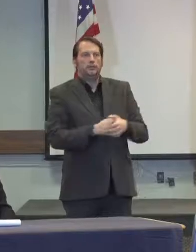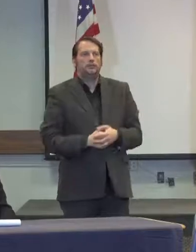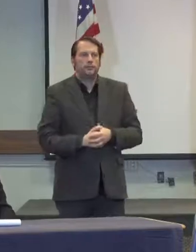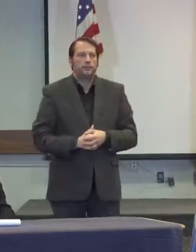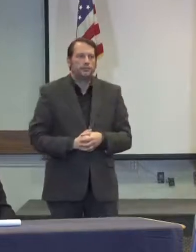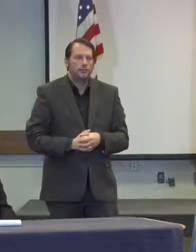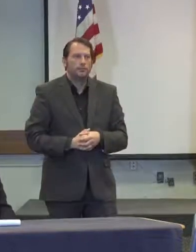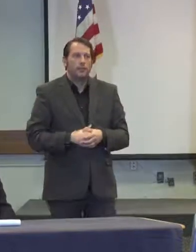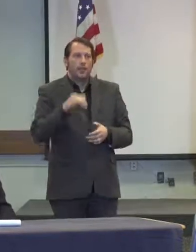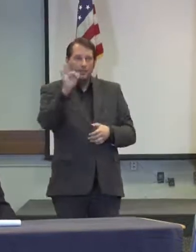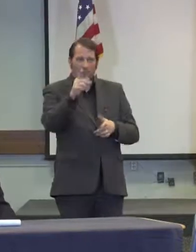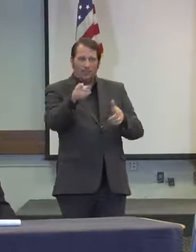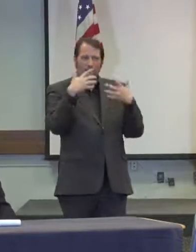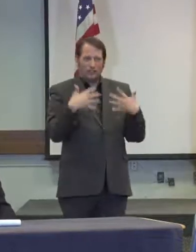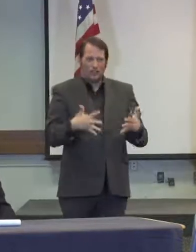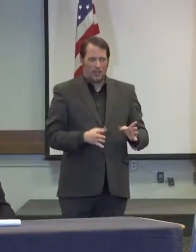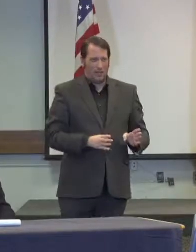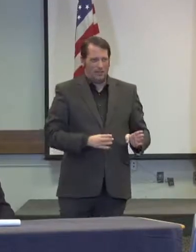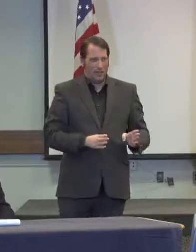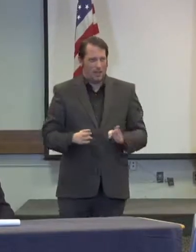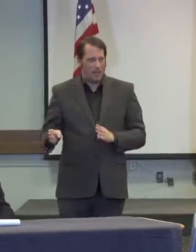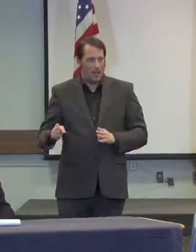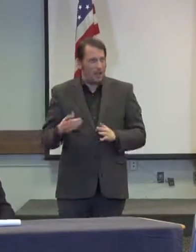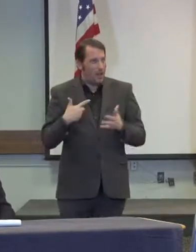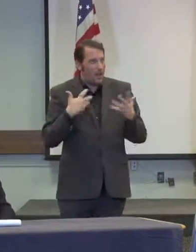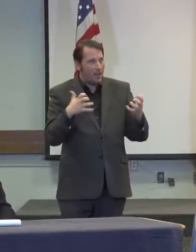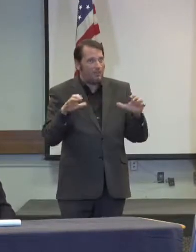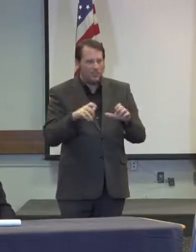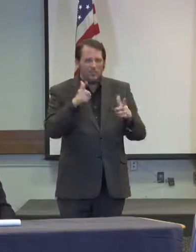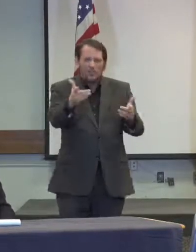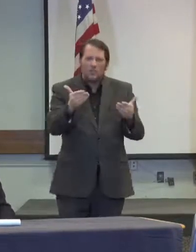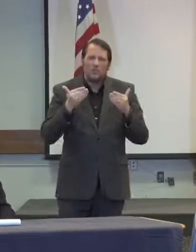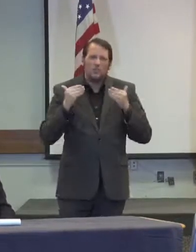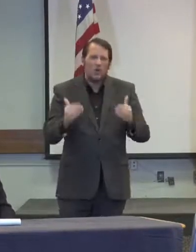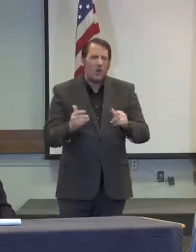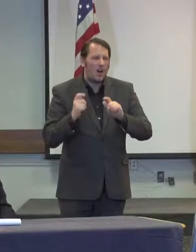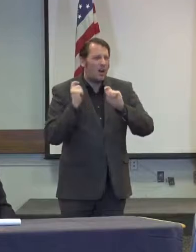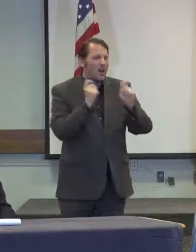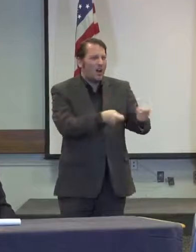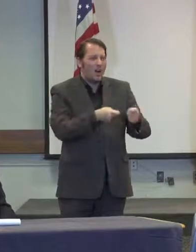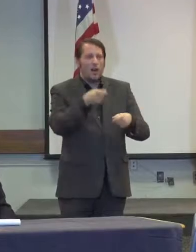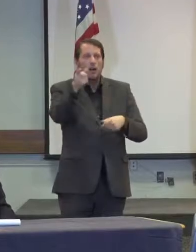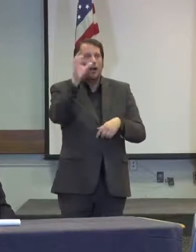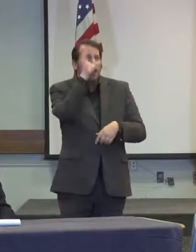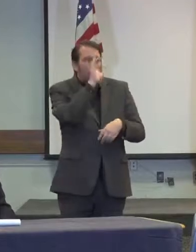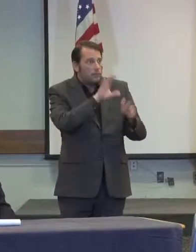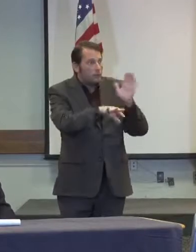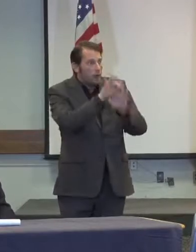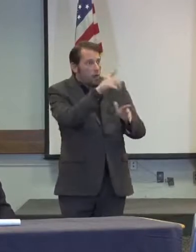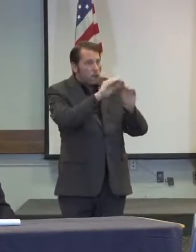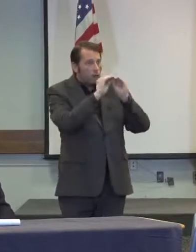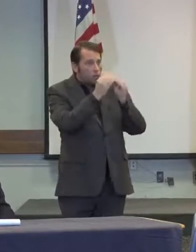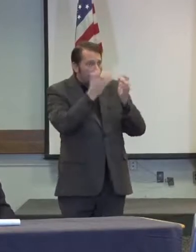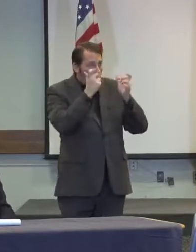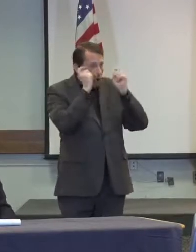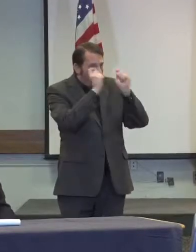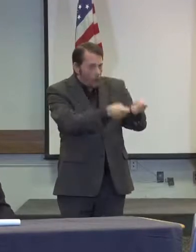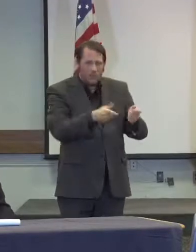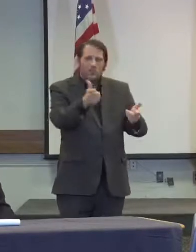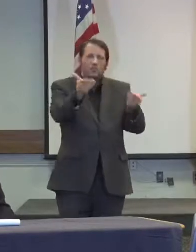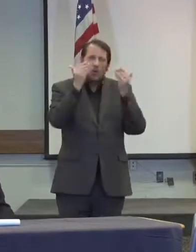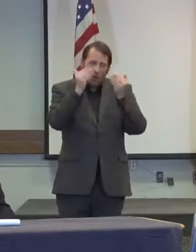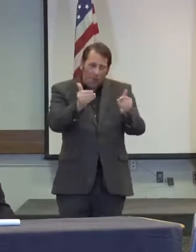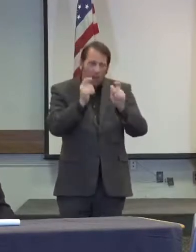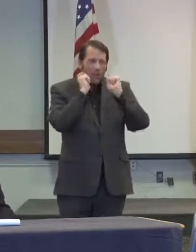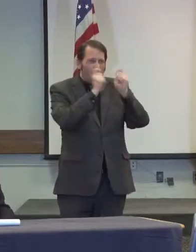you are going to do, or if that's what you want to do now, find the organizations you want to give to, and you can go to the